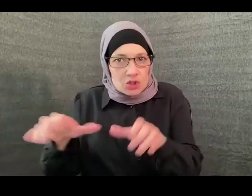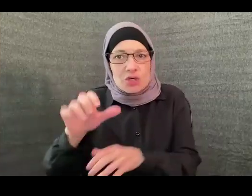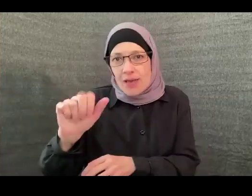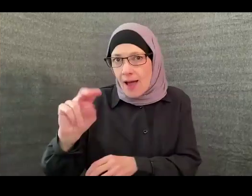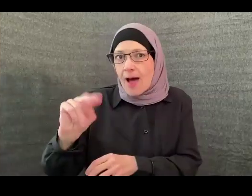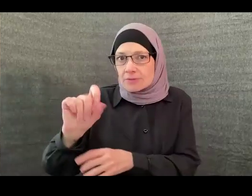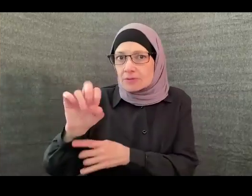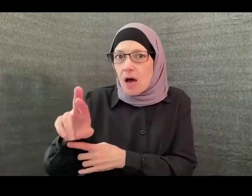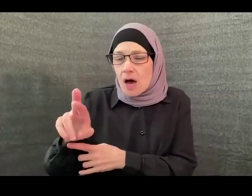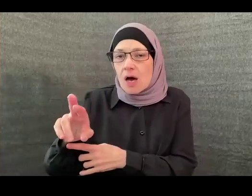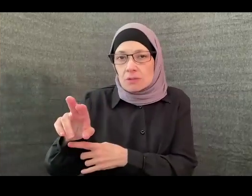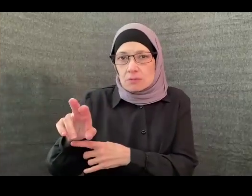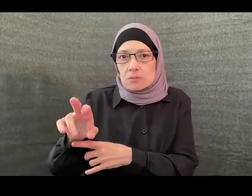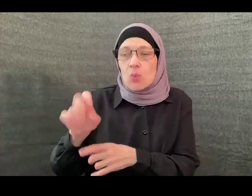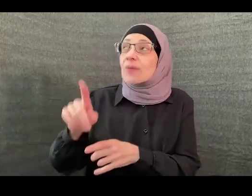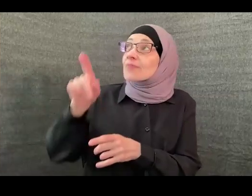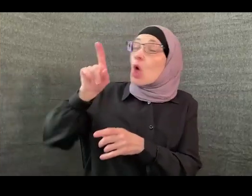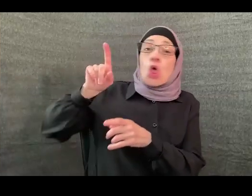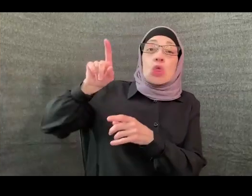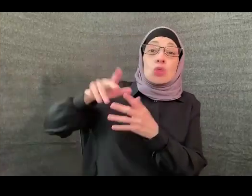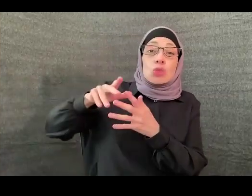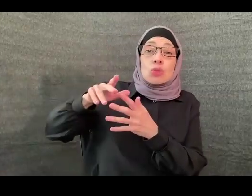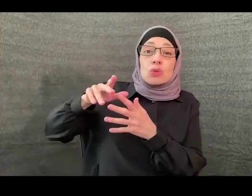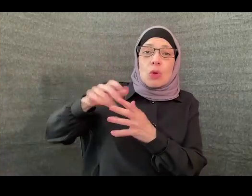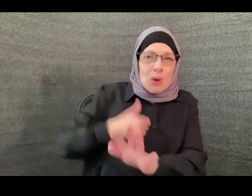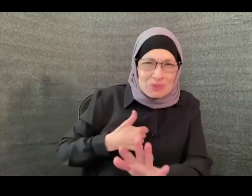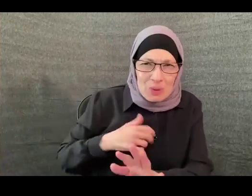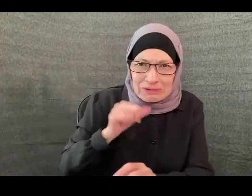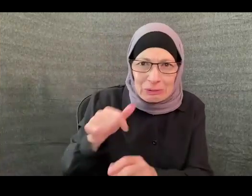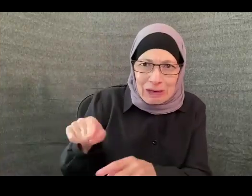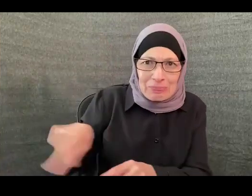The Quran calls them the hypocrites,